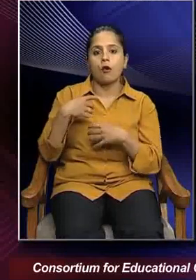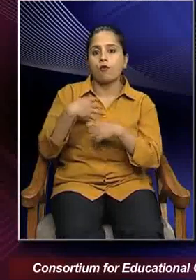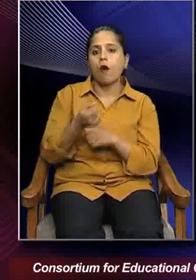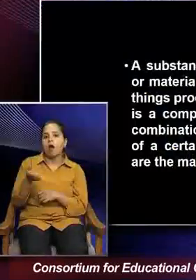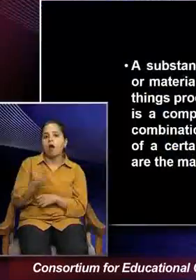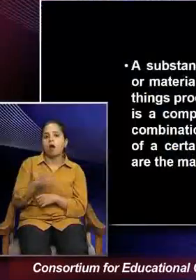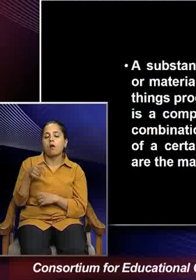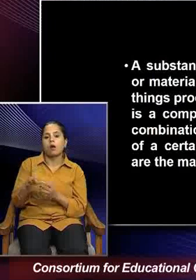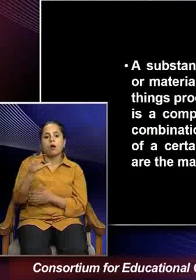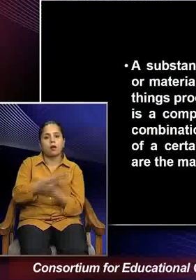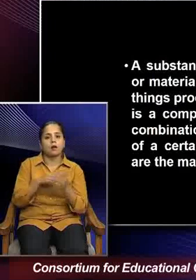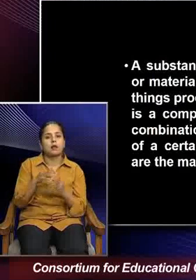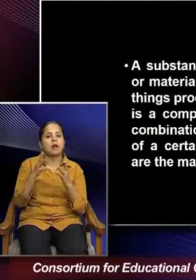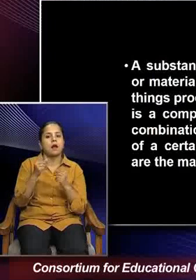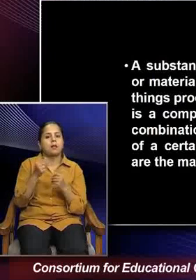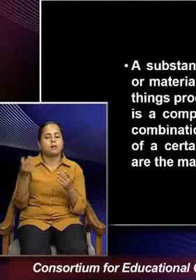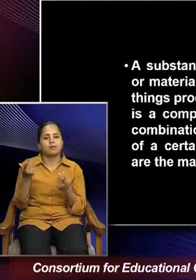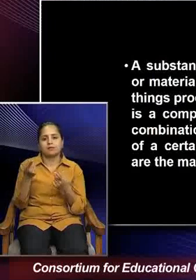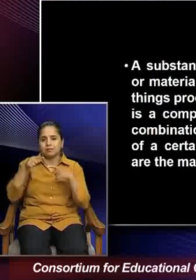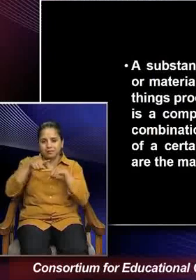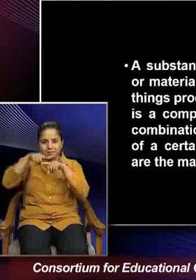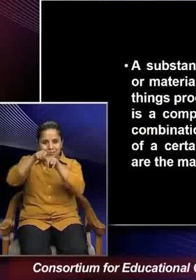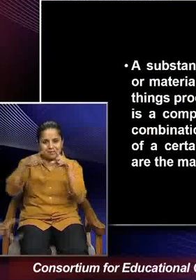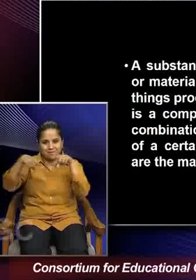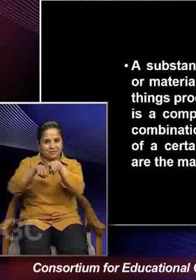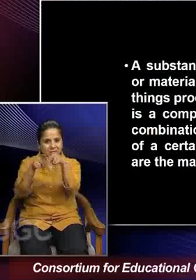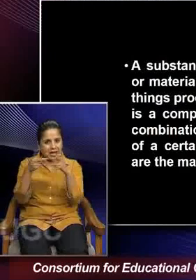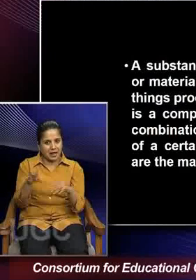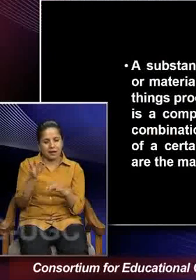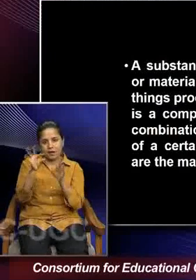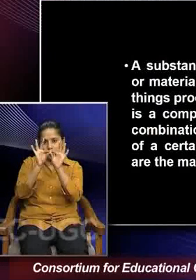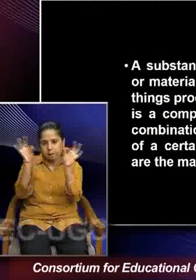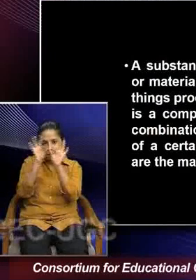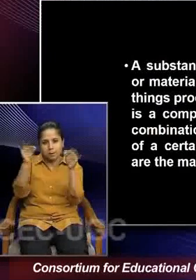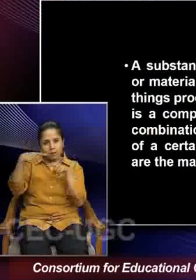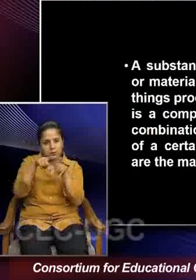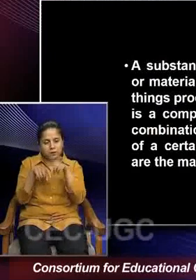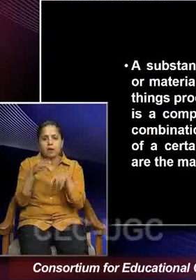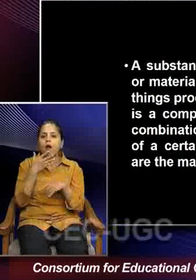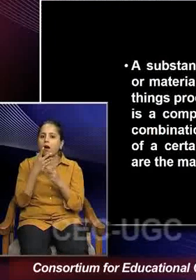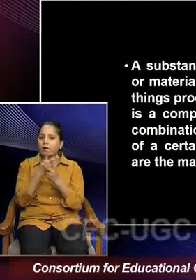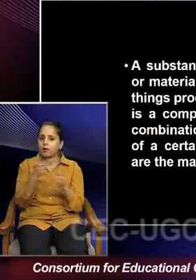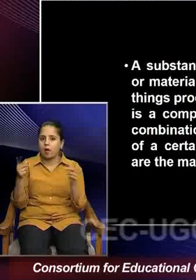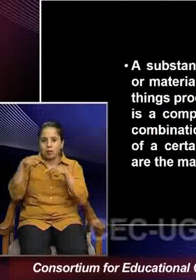the combination of number of threads, and these number of threads are of certain color.